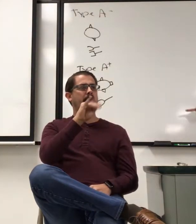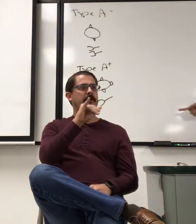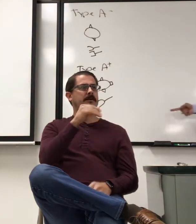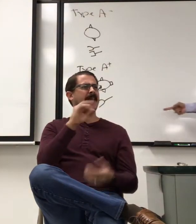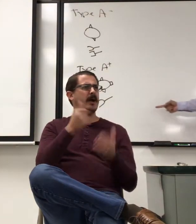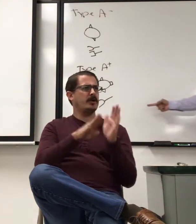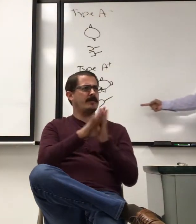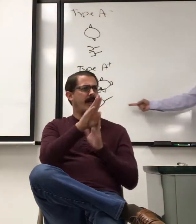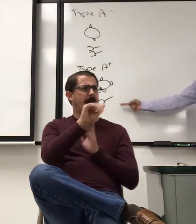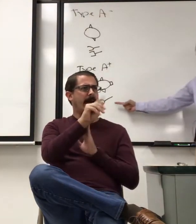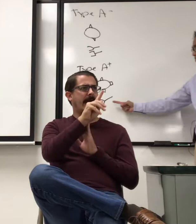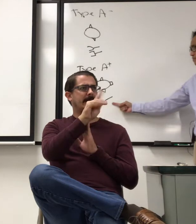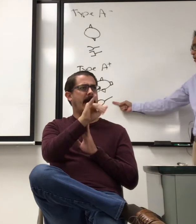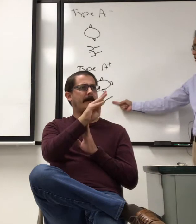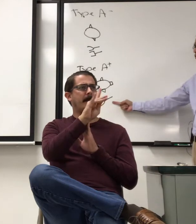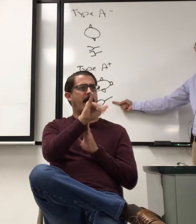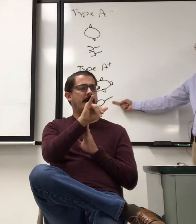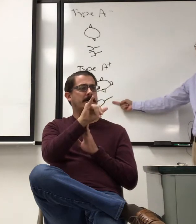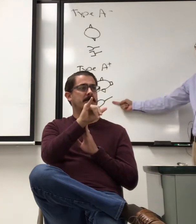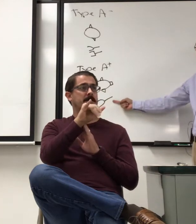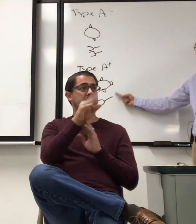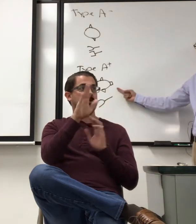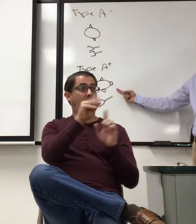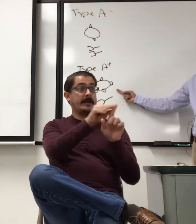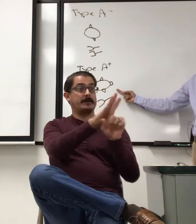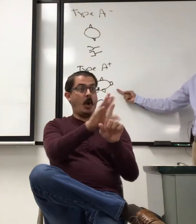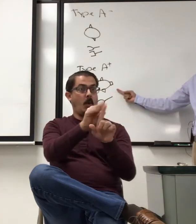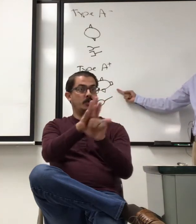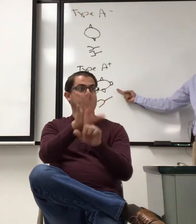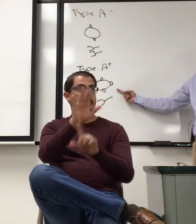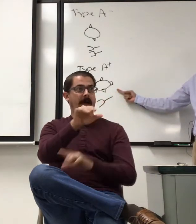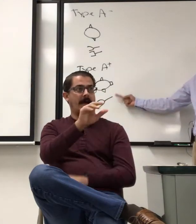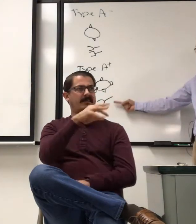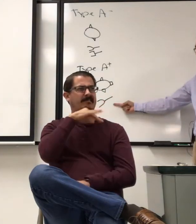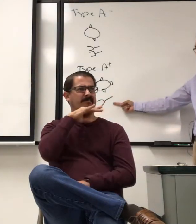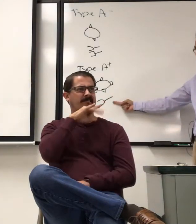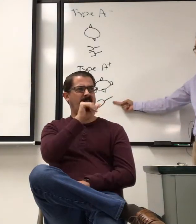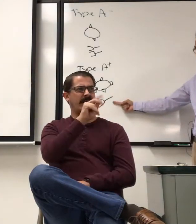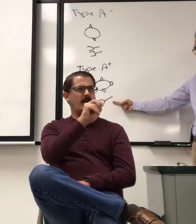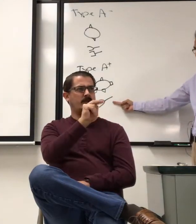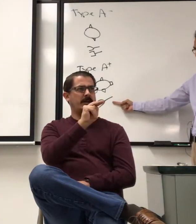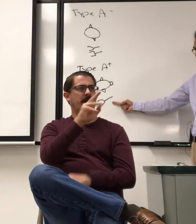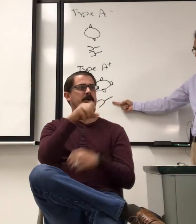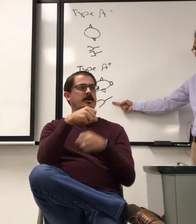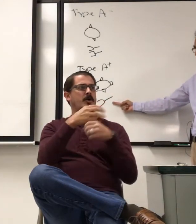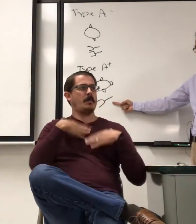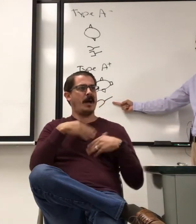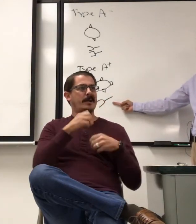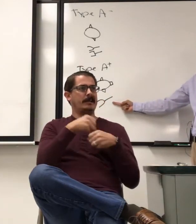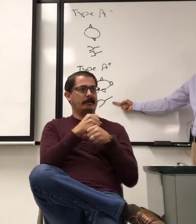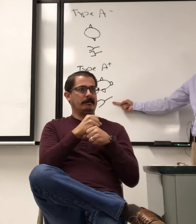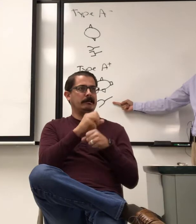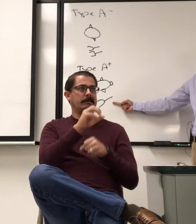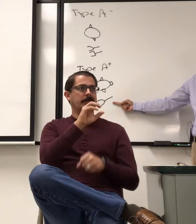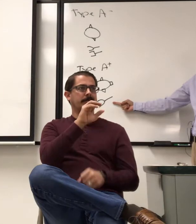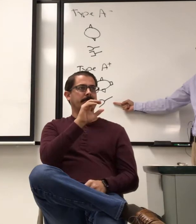develop antibodies is you're exposed to the antigen and you make antibodies against it and they stay with you for